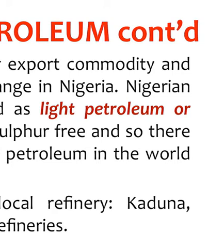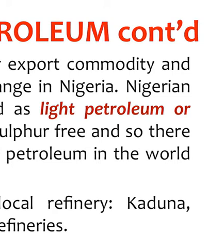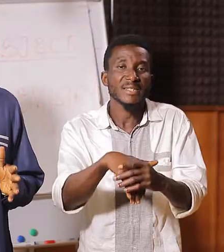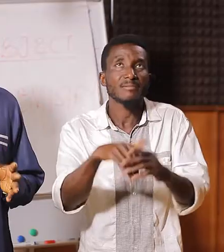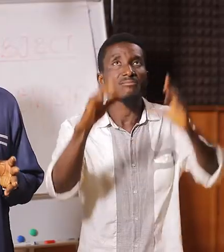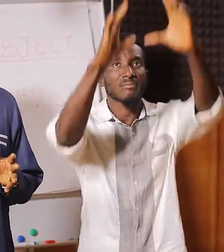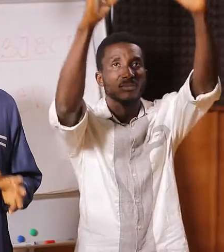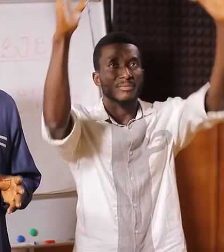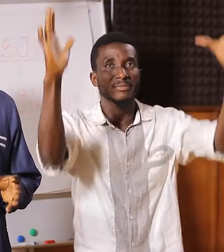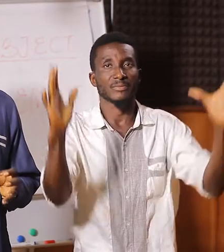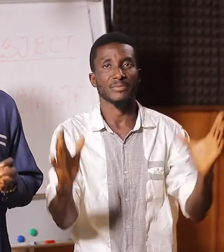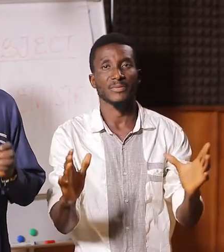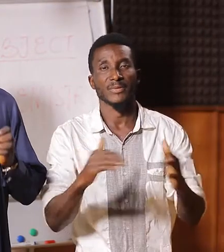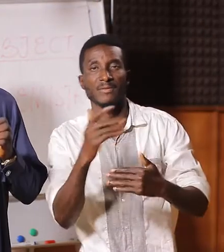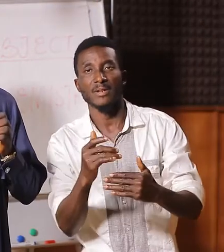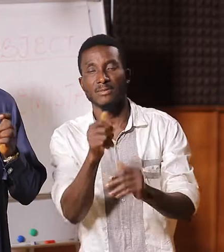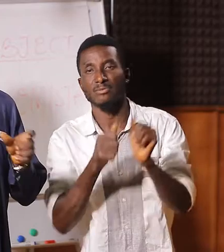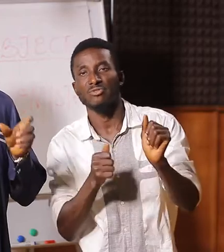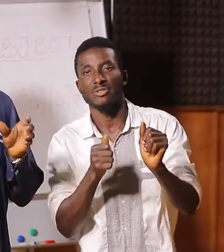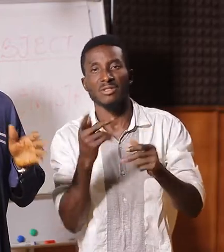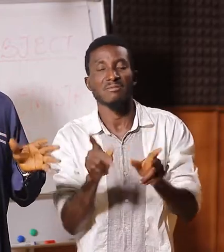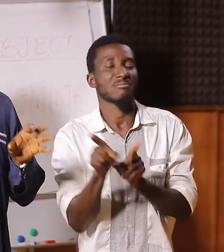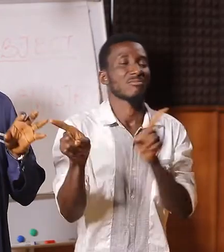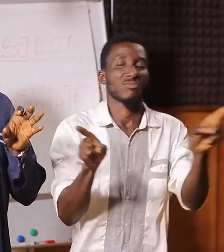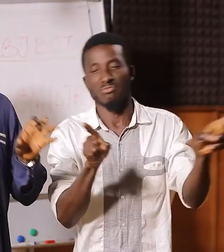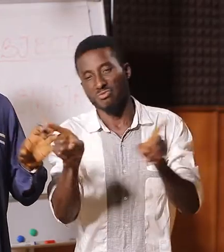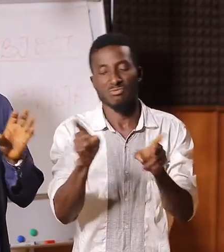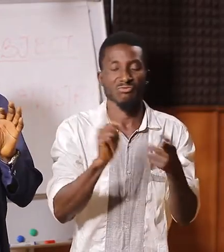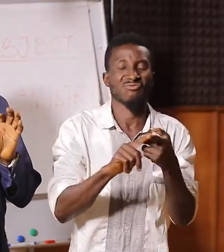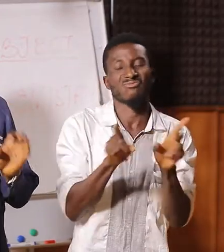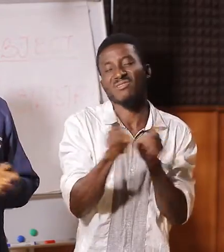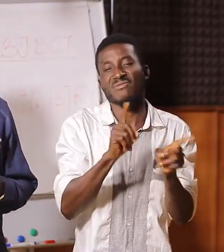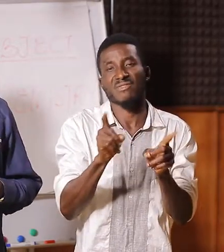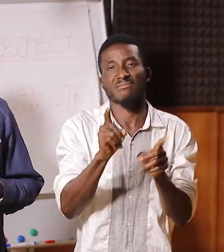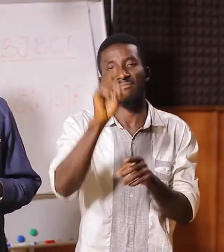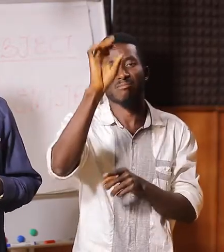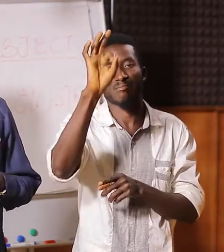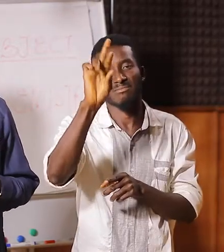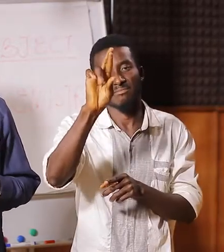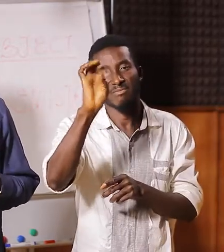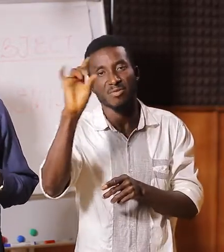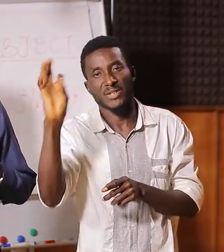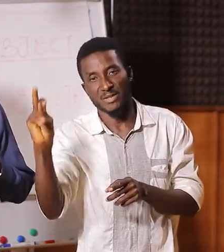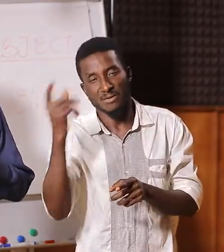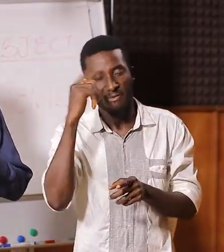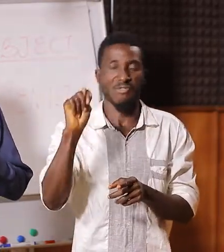reservoir, after which they are distributed to various refineries